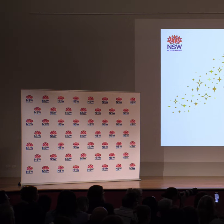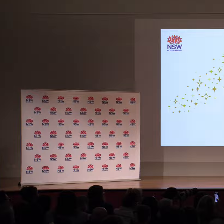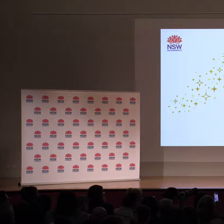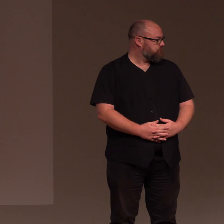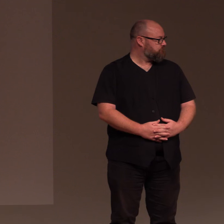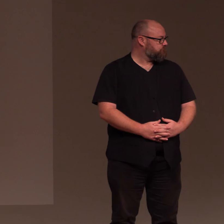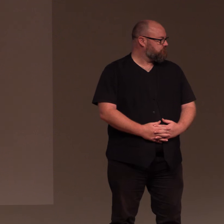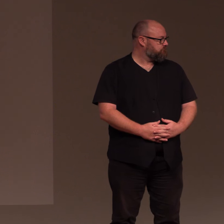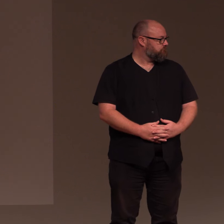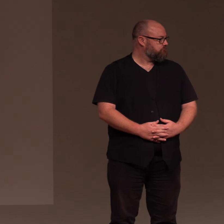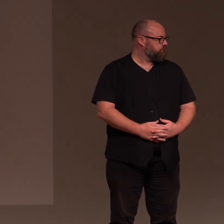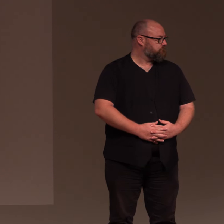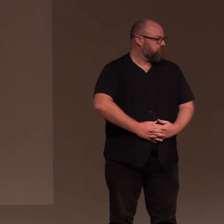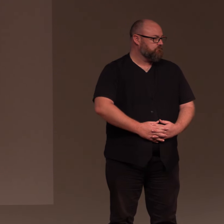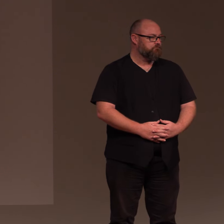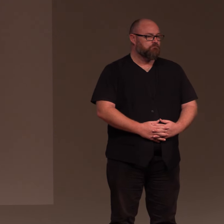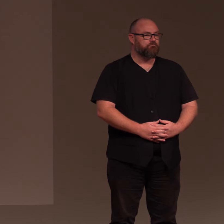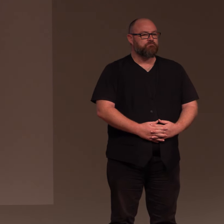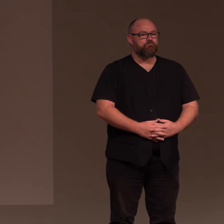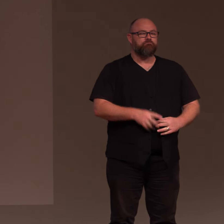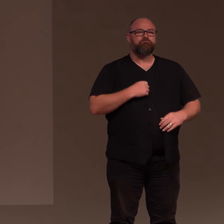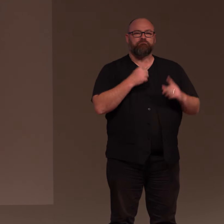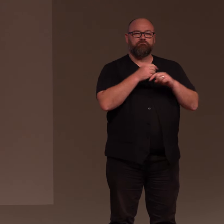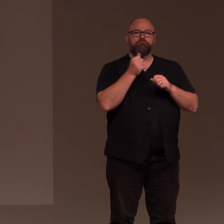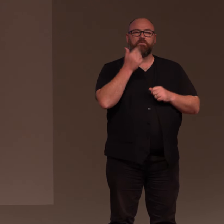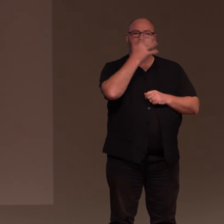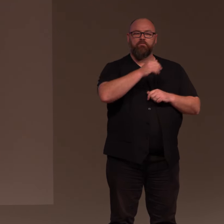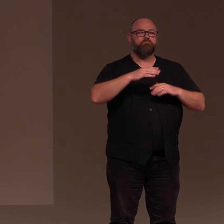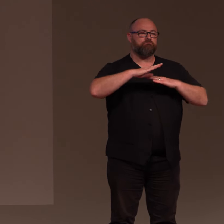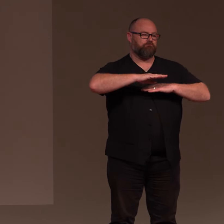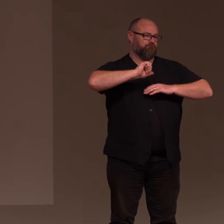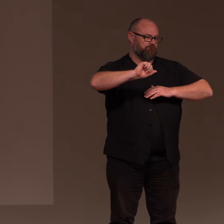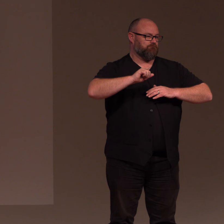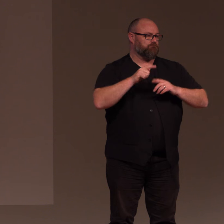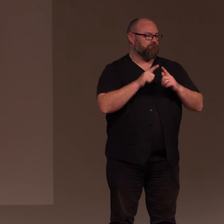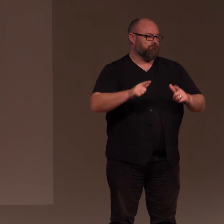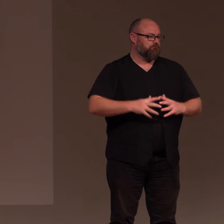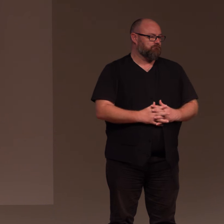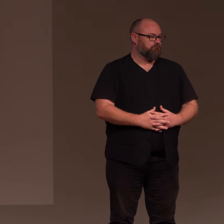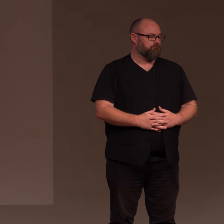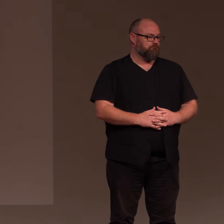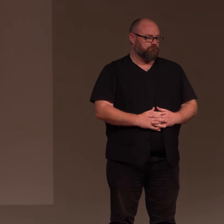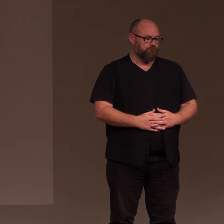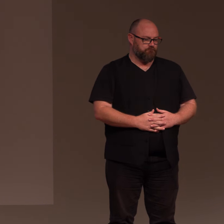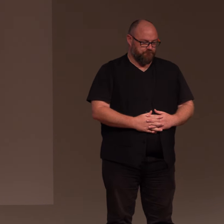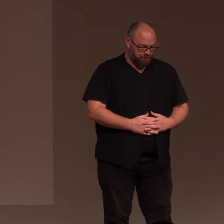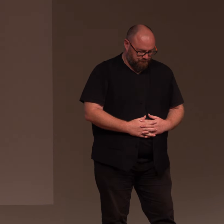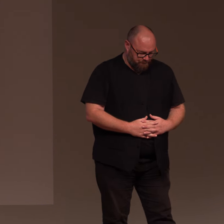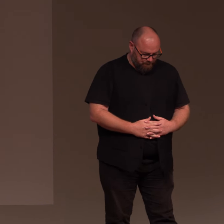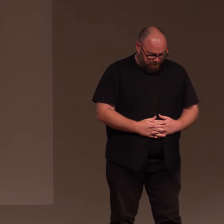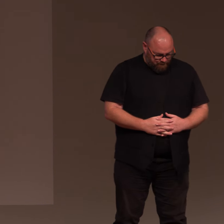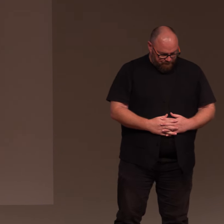Mae kauka yamakara, ngāli mai ngā ngindu yamakara yorumbang, Dirubin Local Aboriginal Land